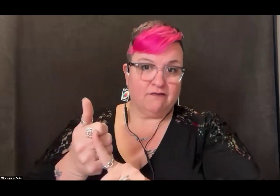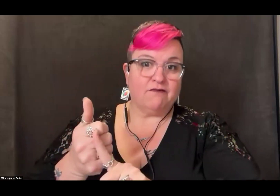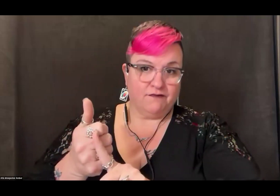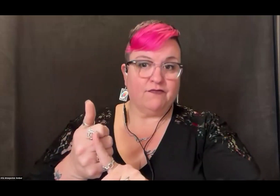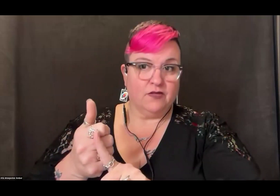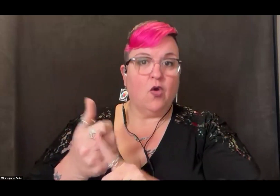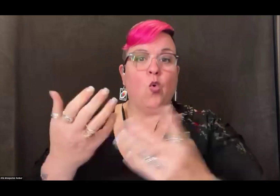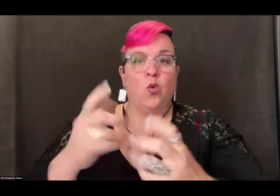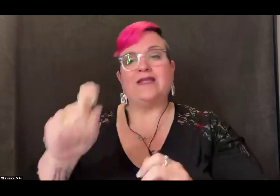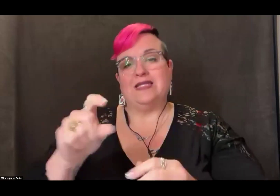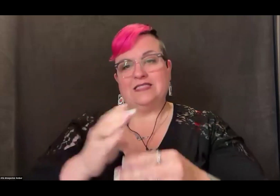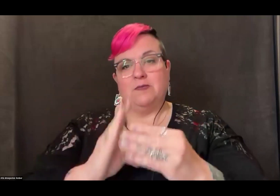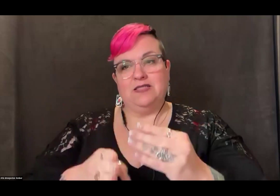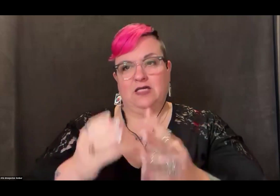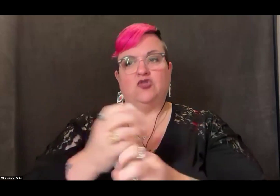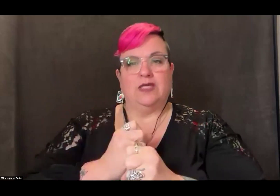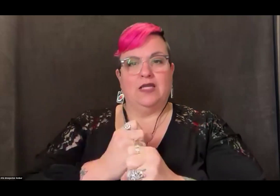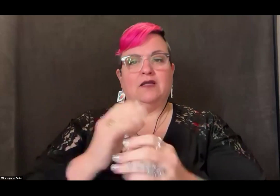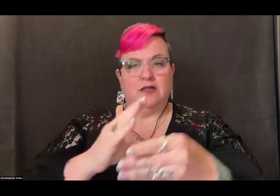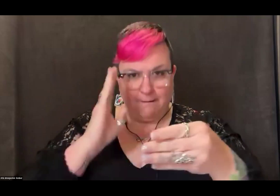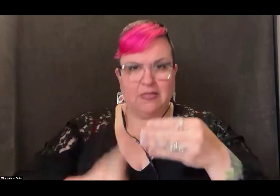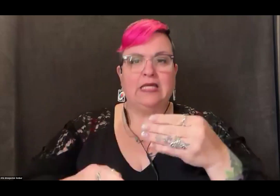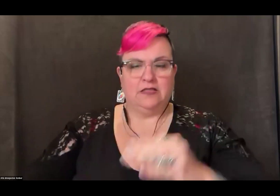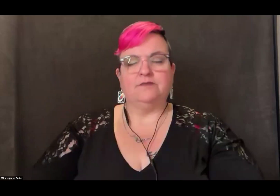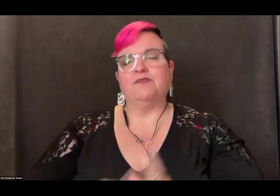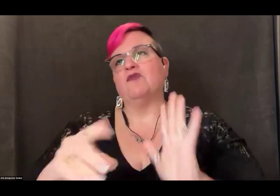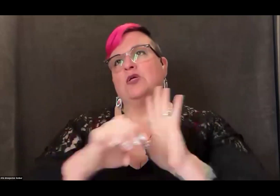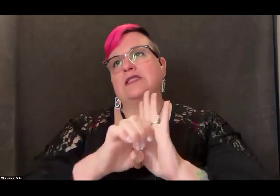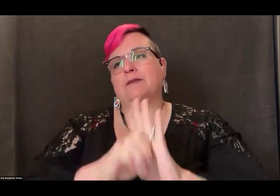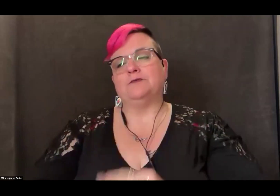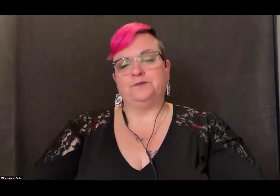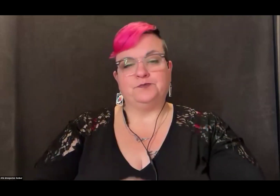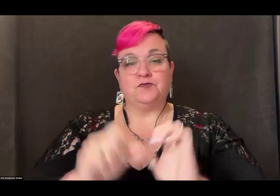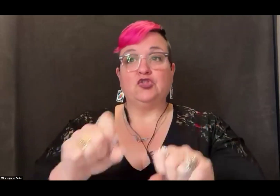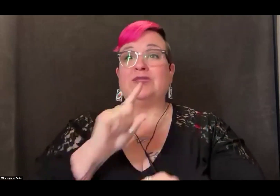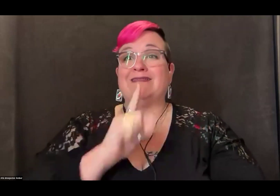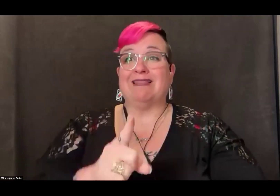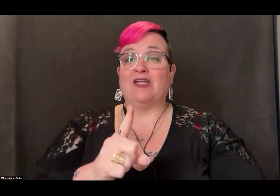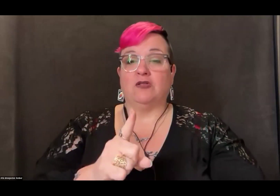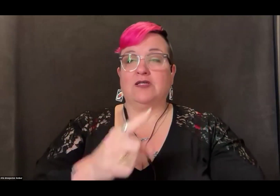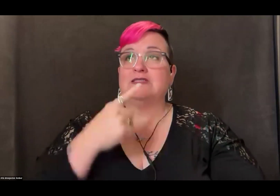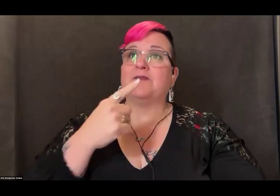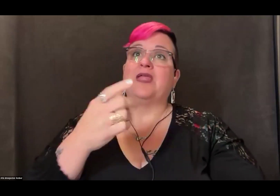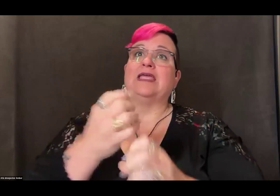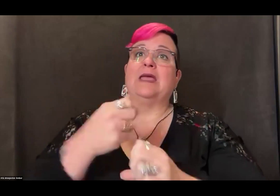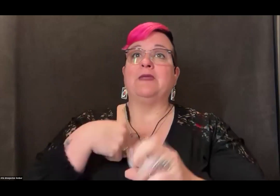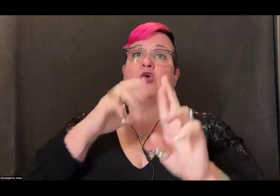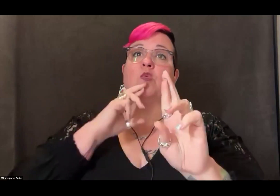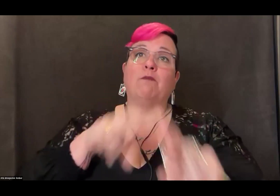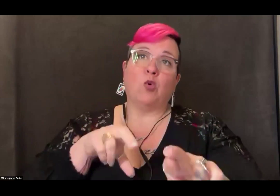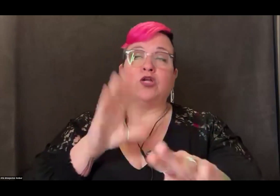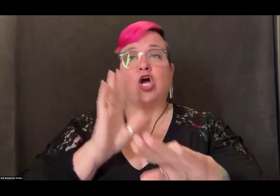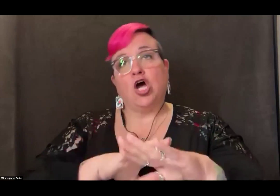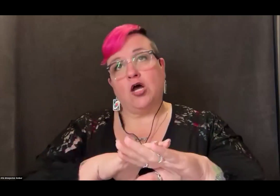what needs to be done in order to get it completed. For example, you can literally say, get me a report